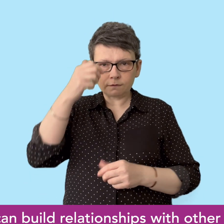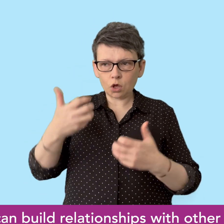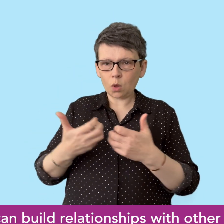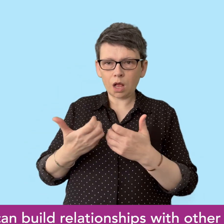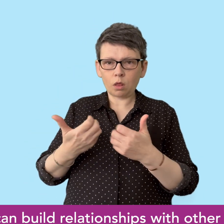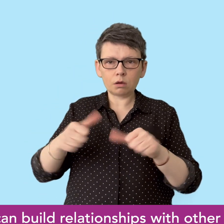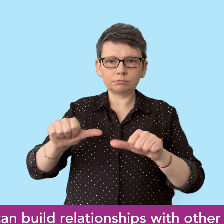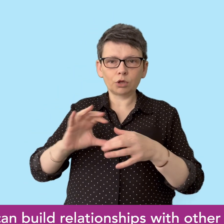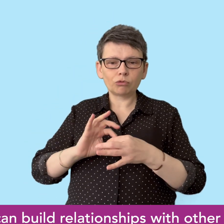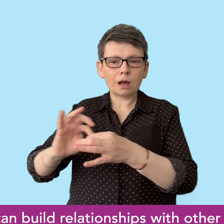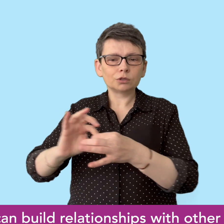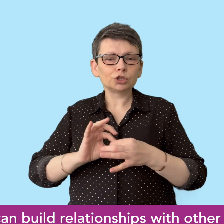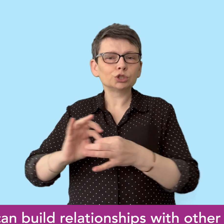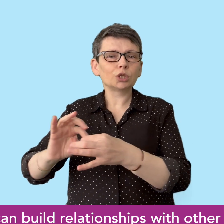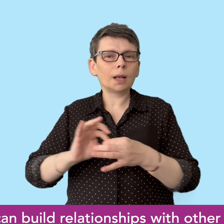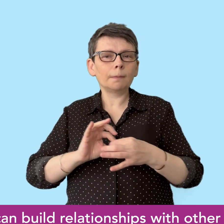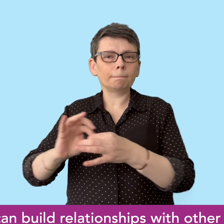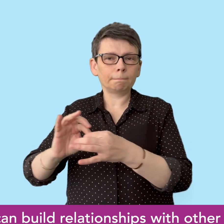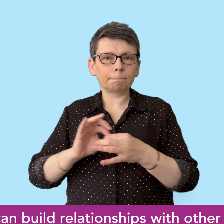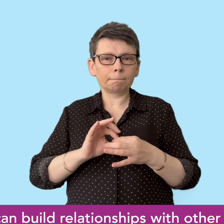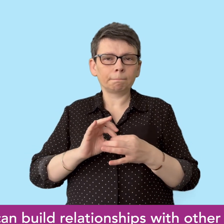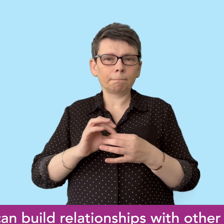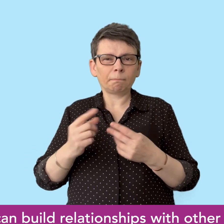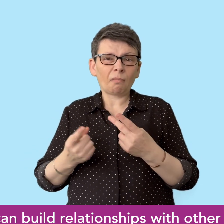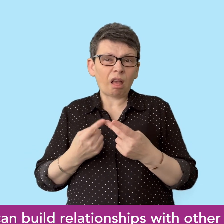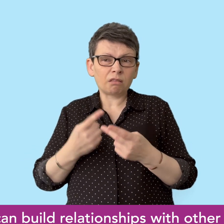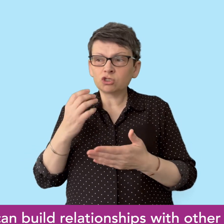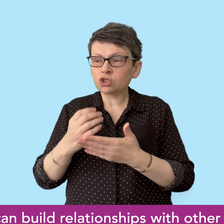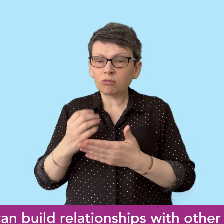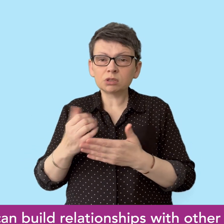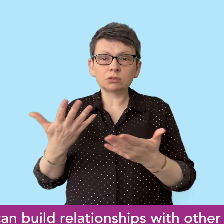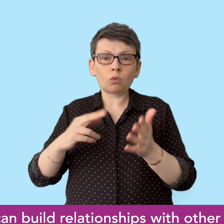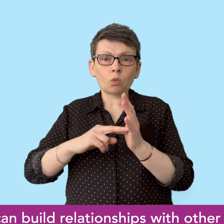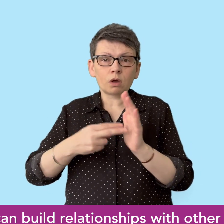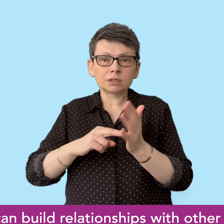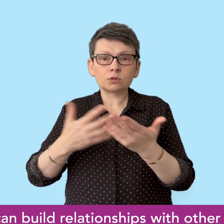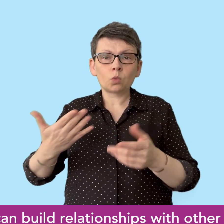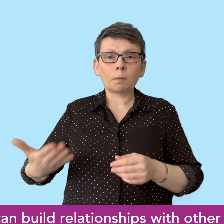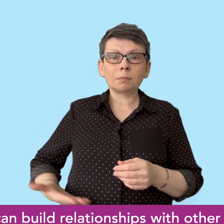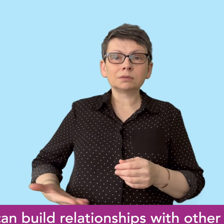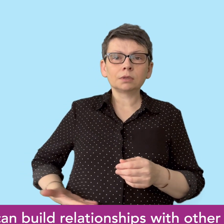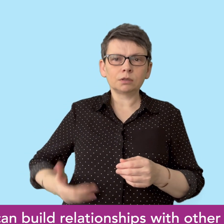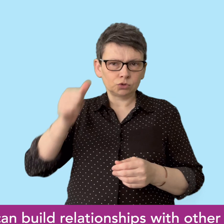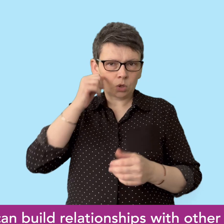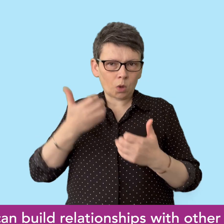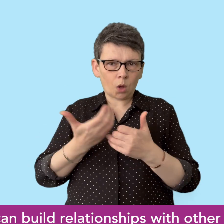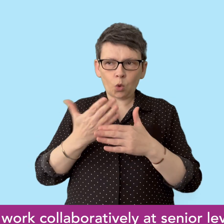You can build relationships with other charities, organisations, or businesses, and know how to